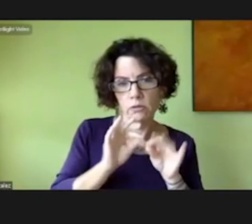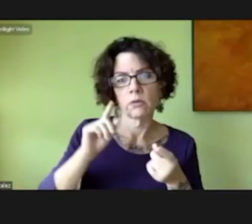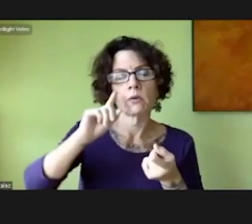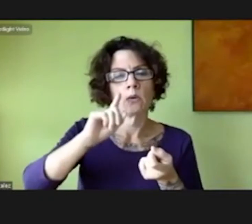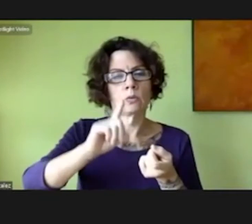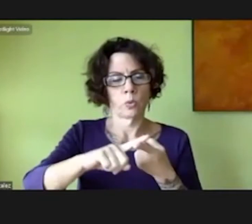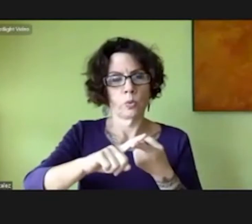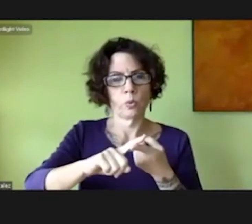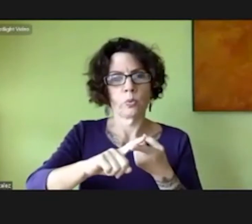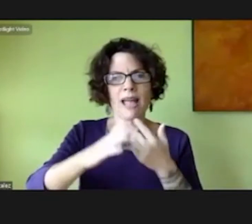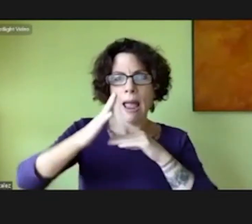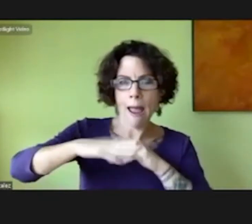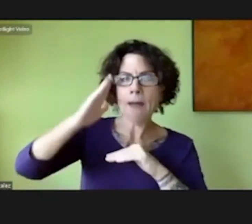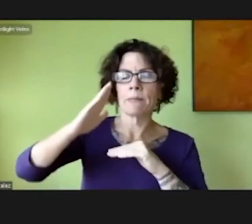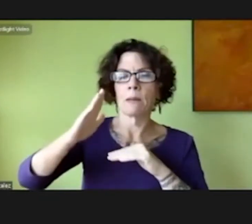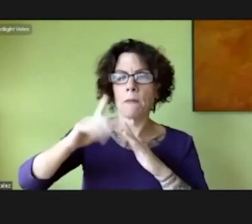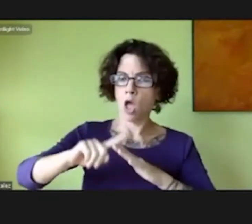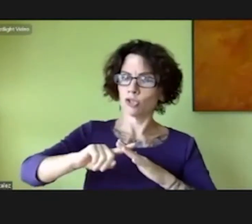be sensitive, it can be triggering.